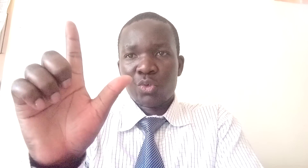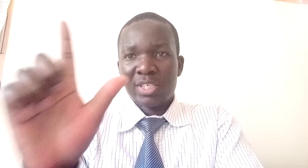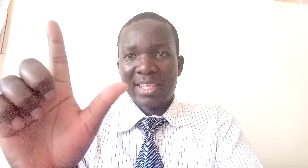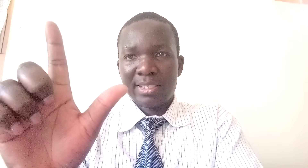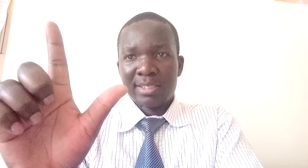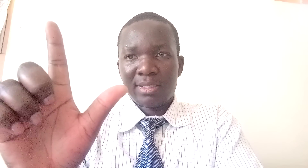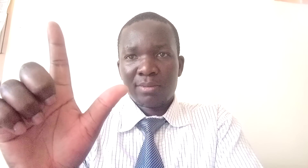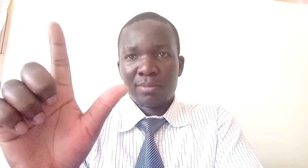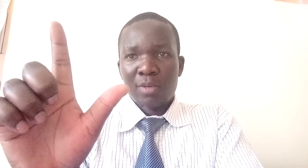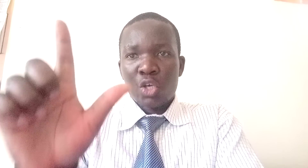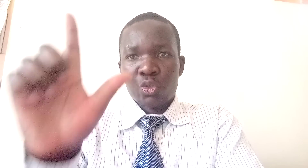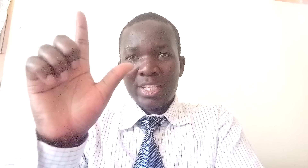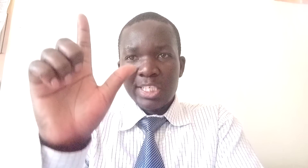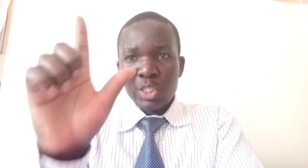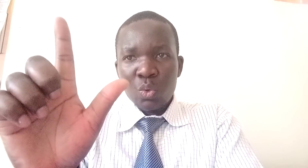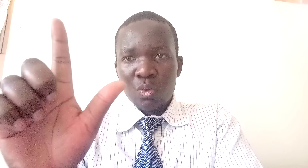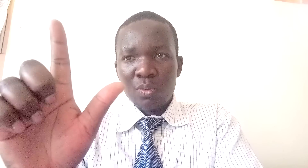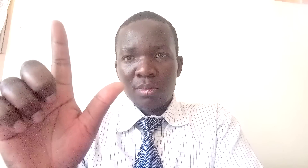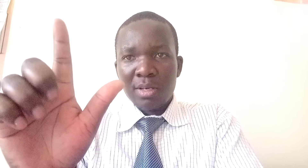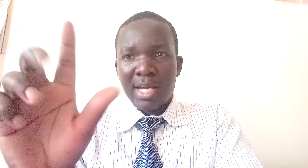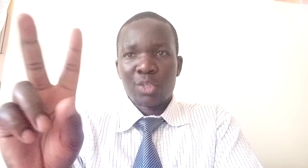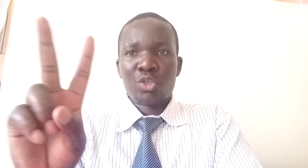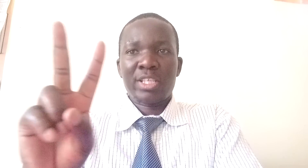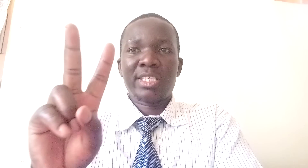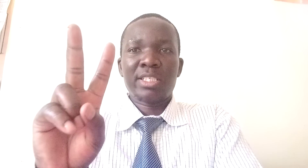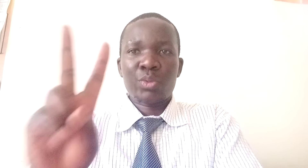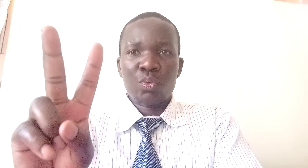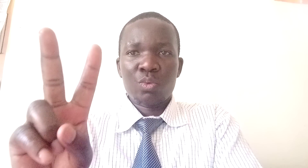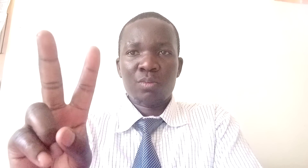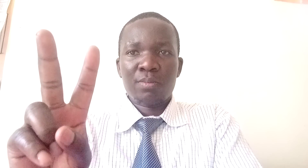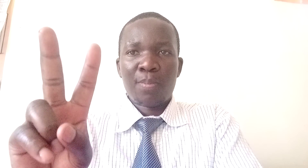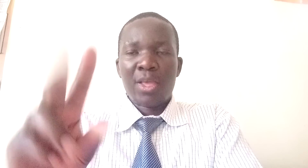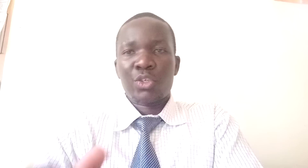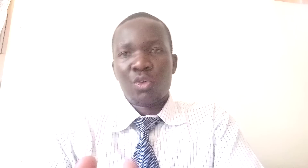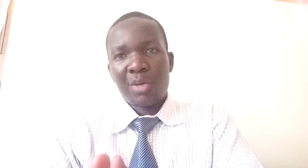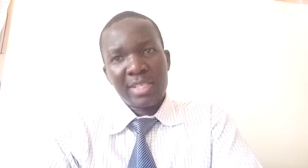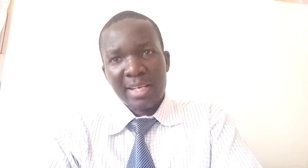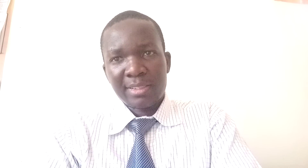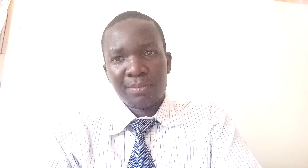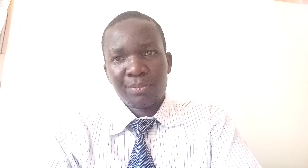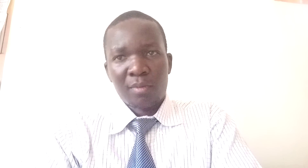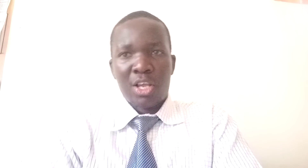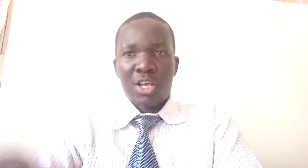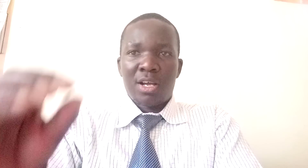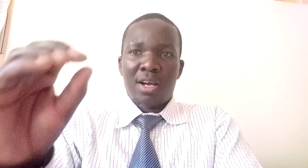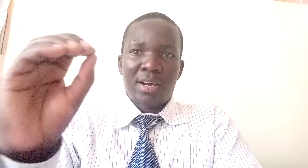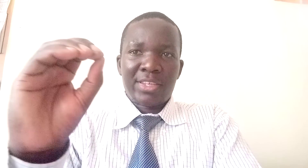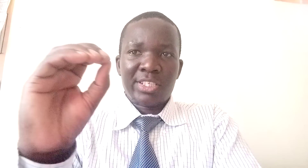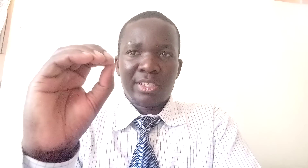using this. So this is 2, and also this is 2. So can we start? This is